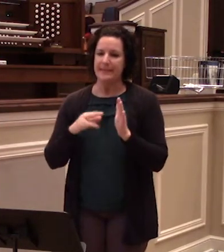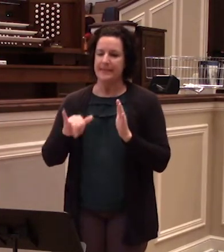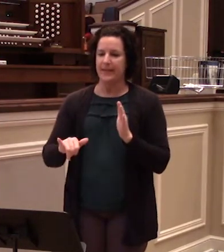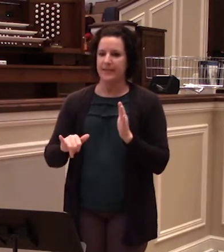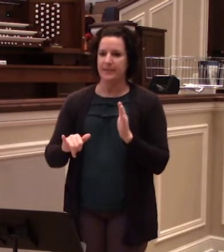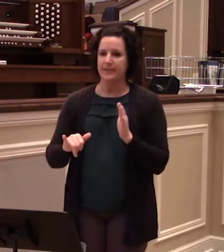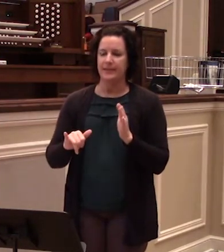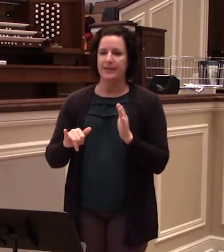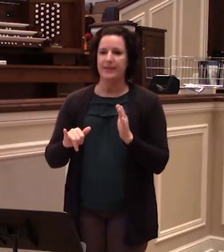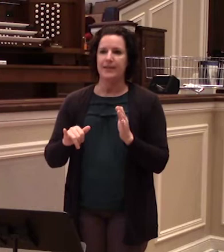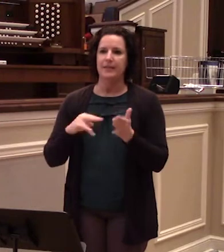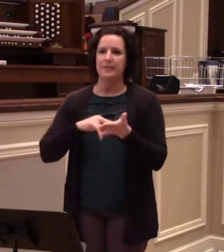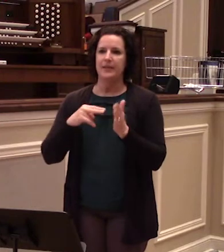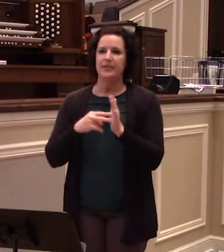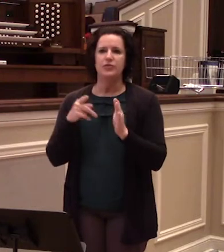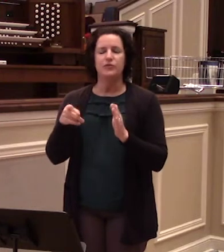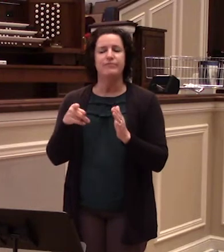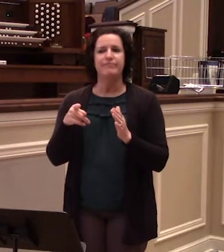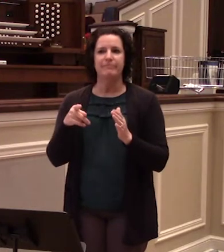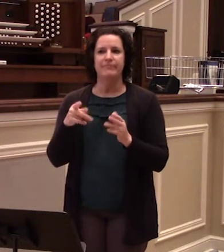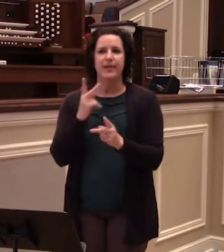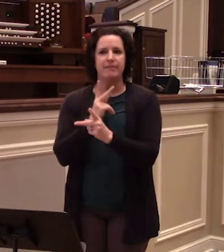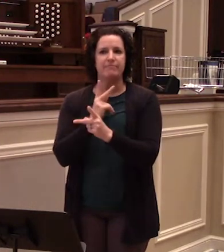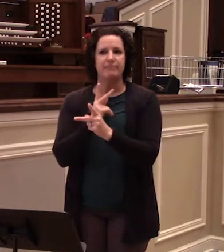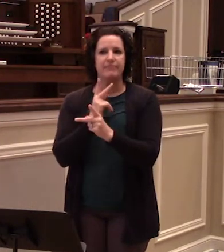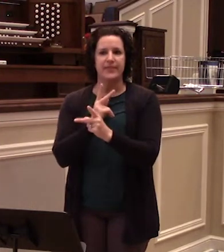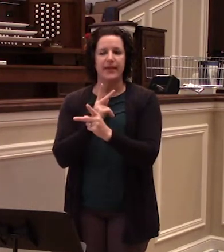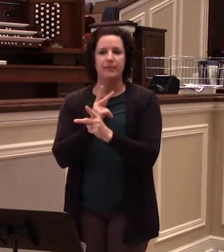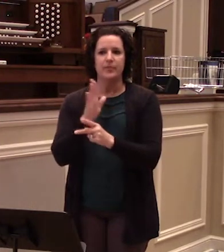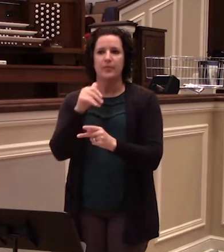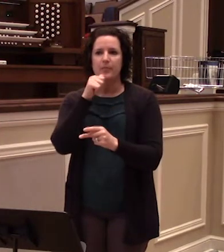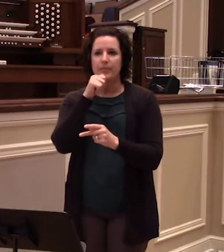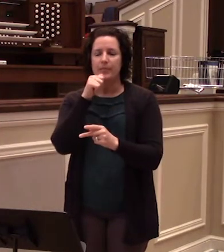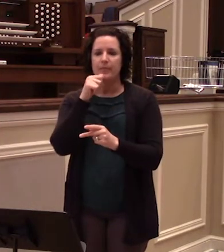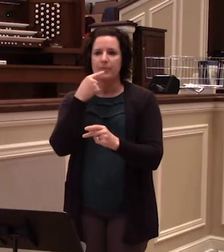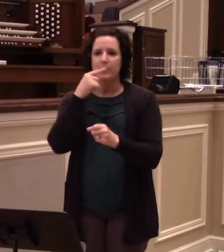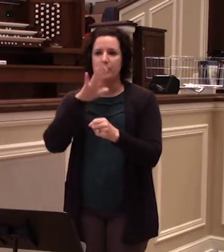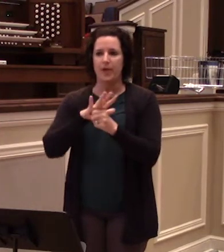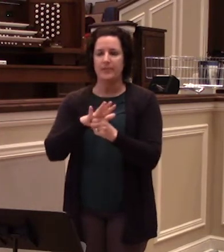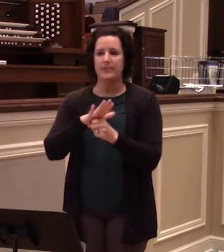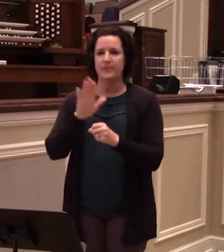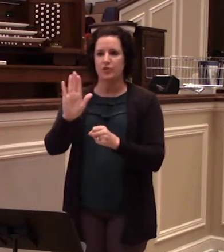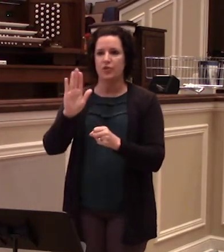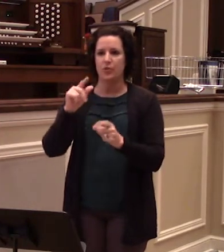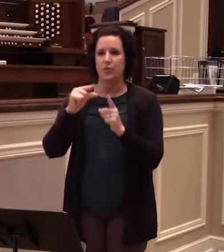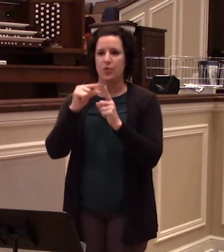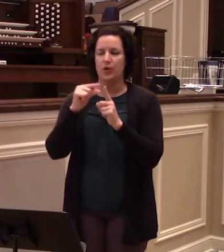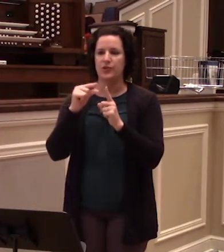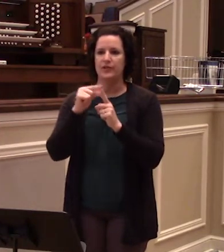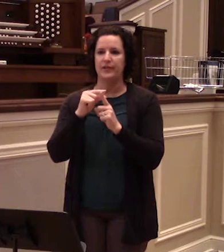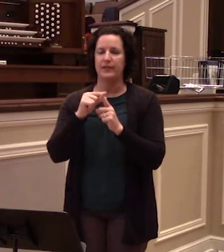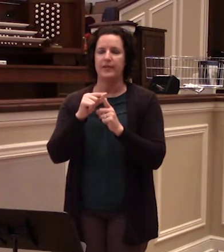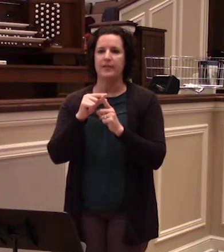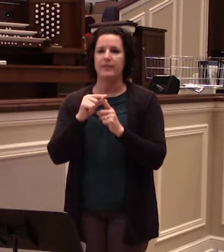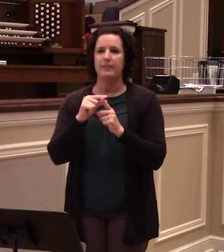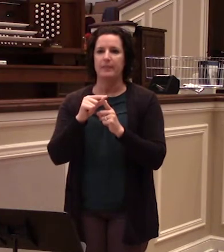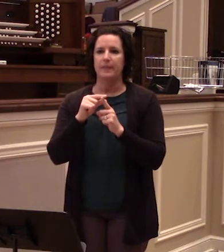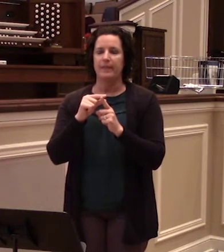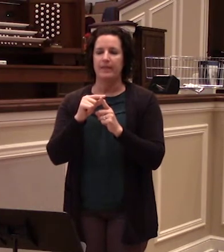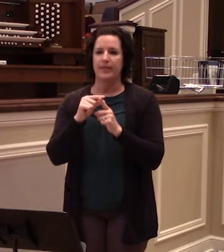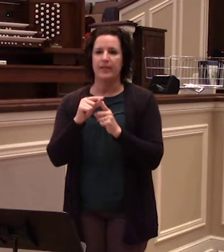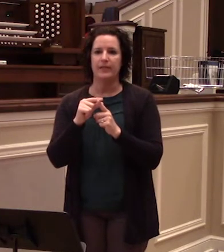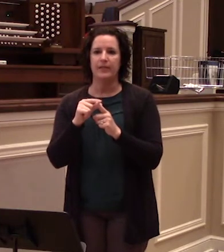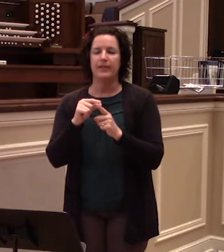you've kept your promises in your word. You've kept your promises in your word. Mary and Joseph have come to